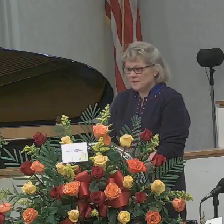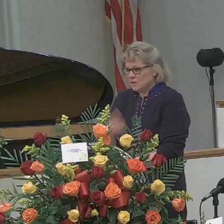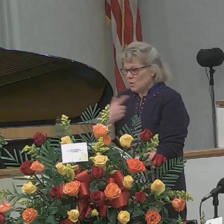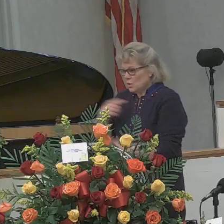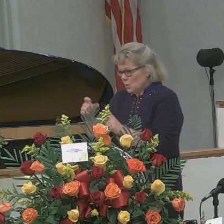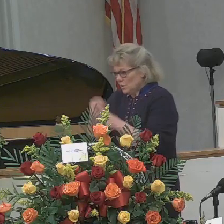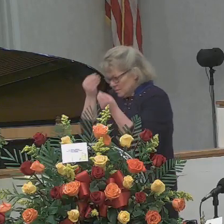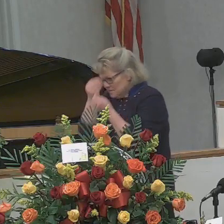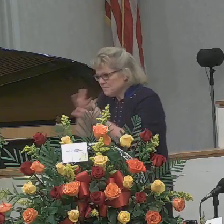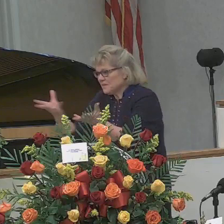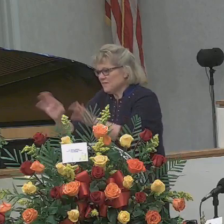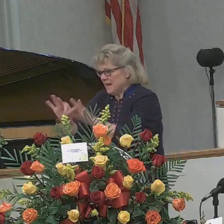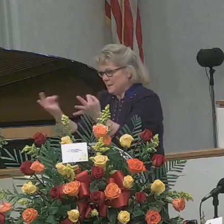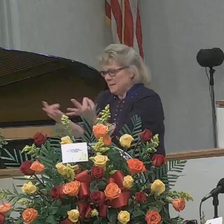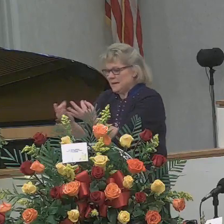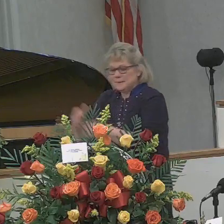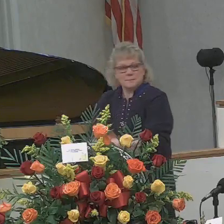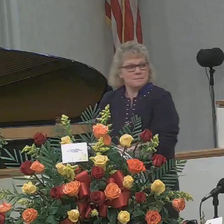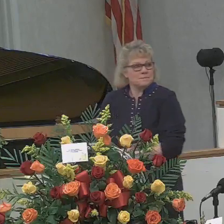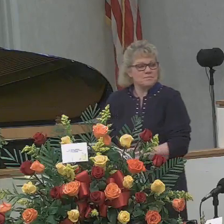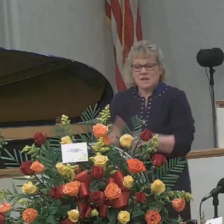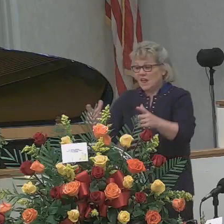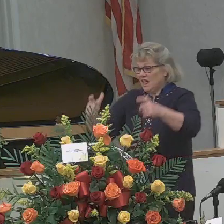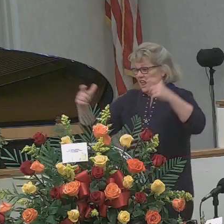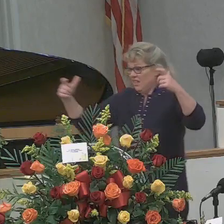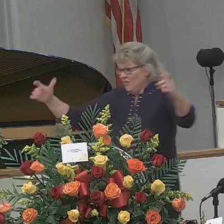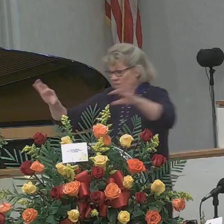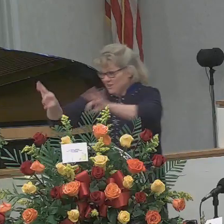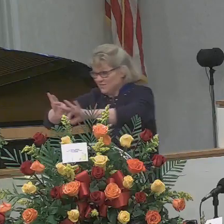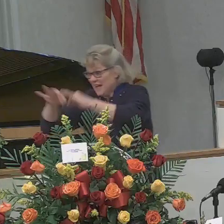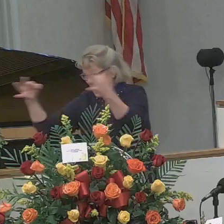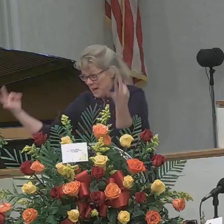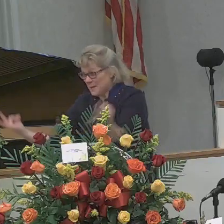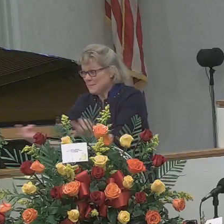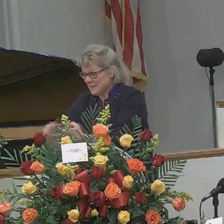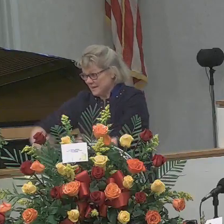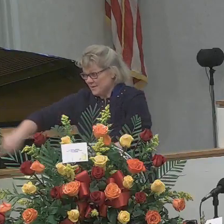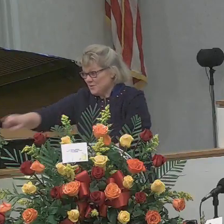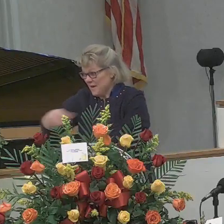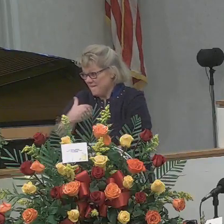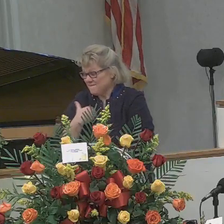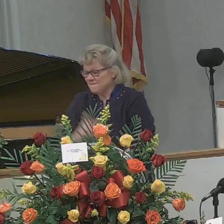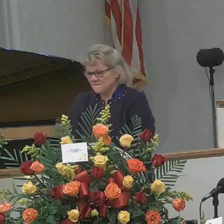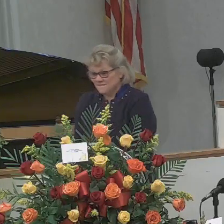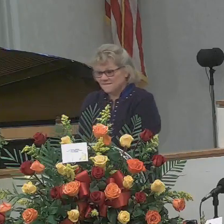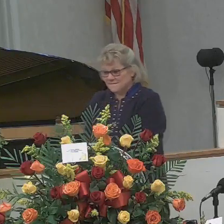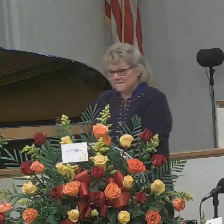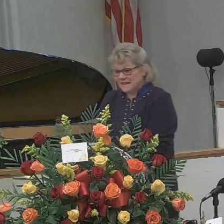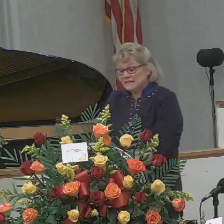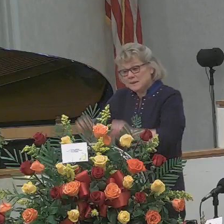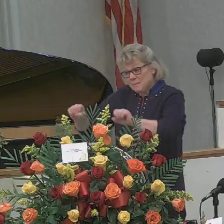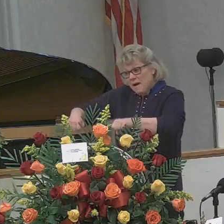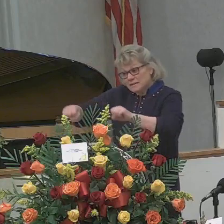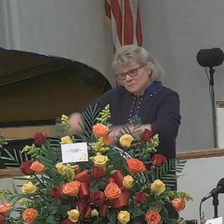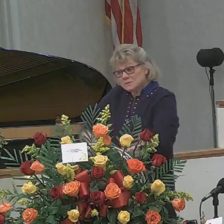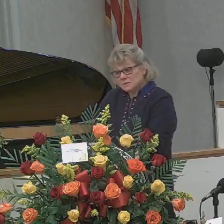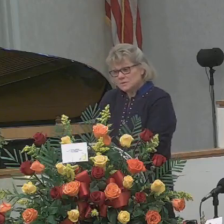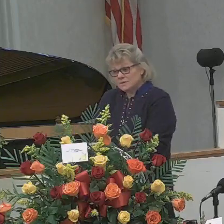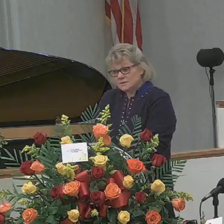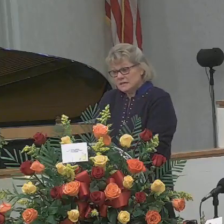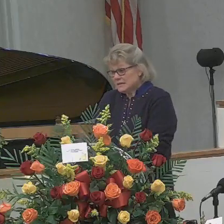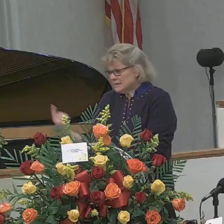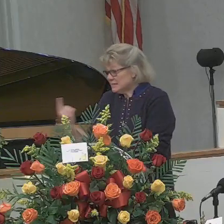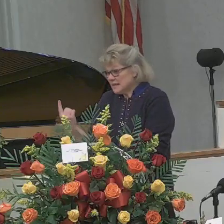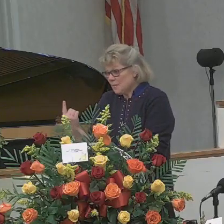and you know, with a large family like you have, it's